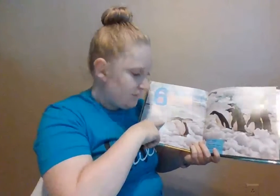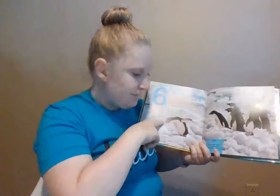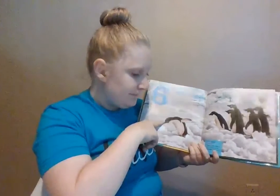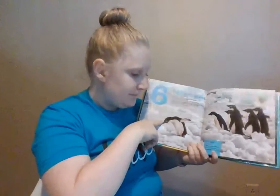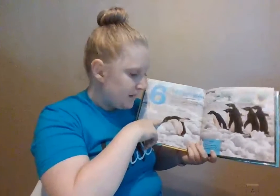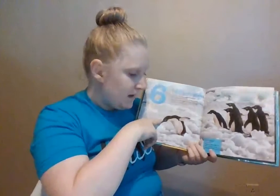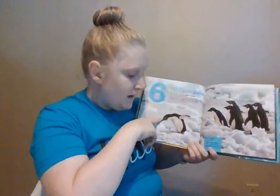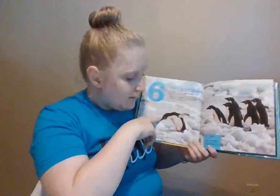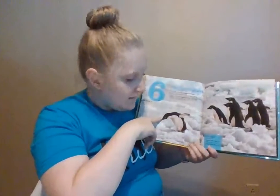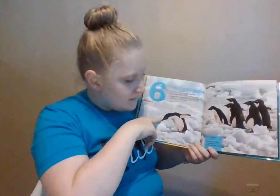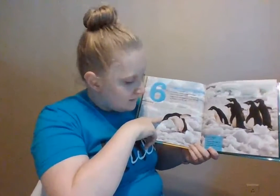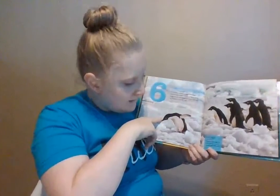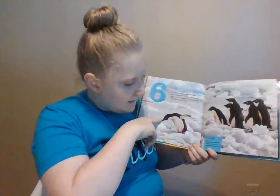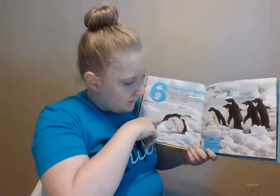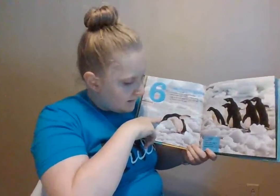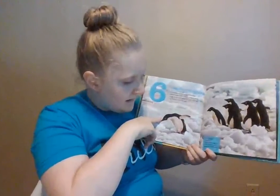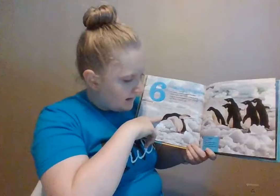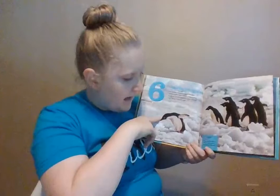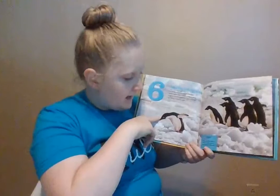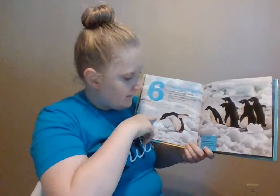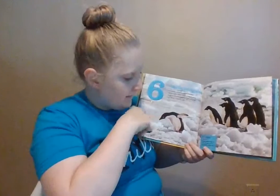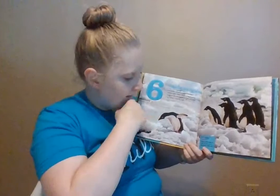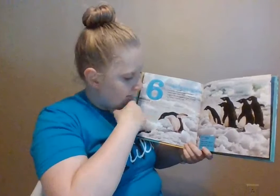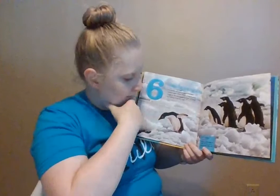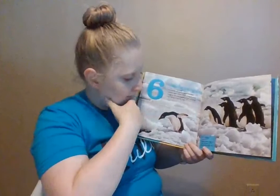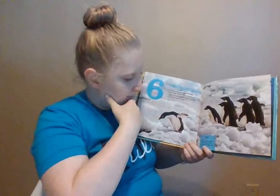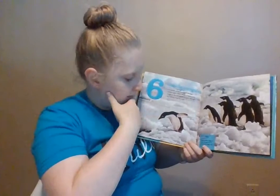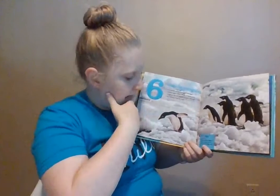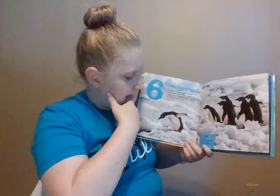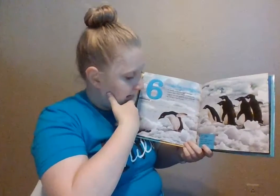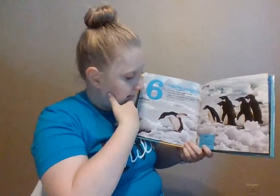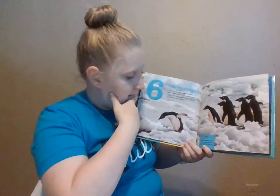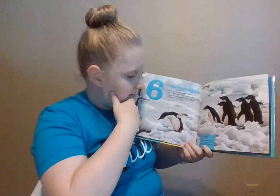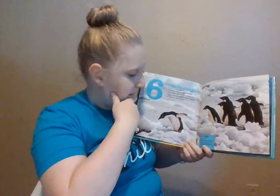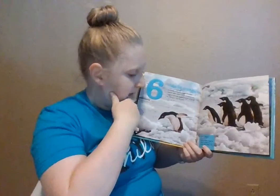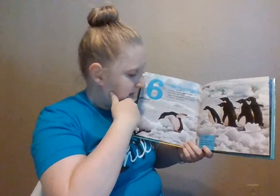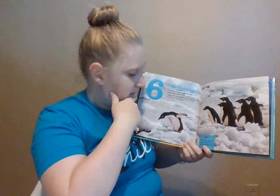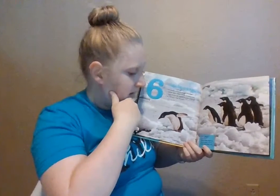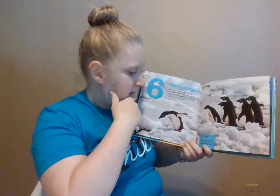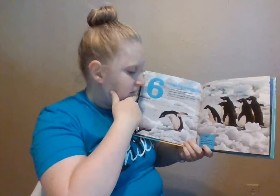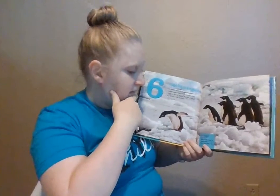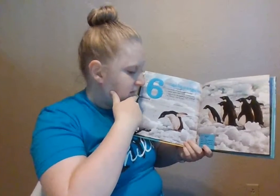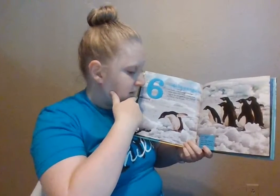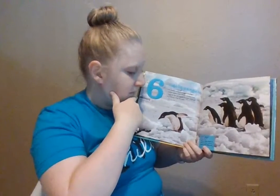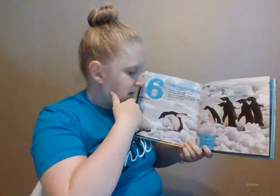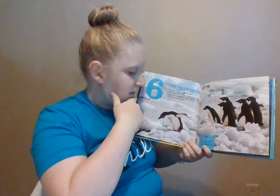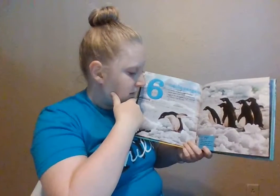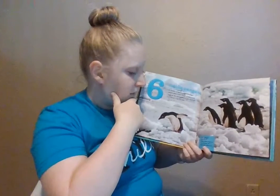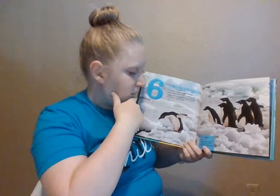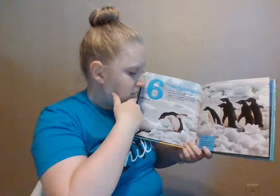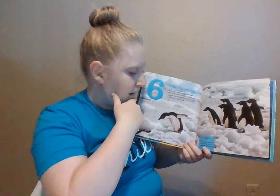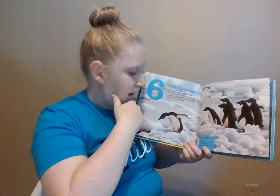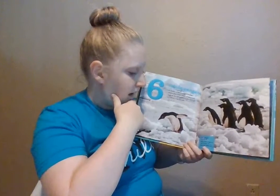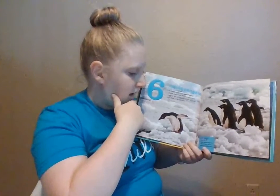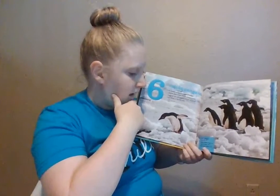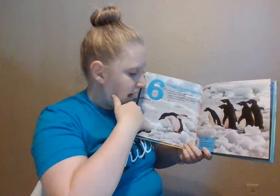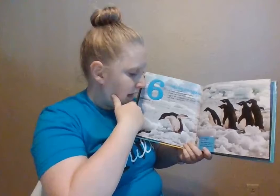Did you know young Adelies begin to swim on their own at